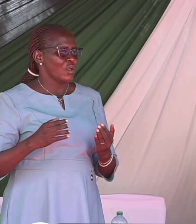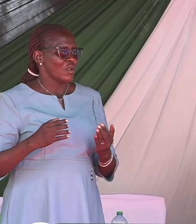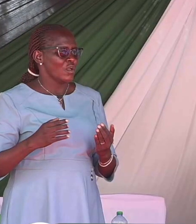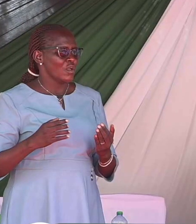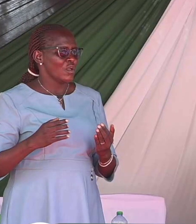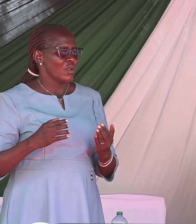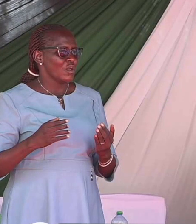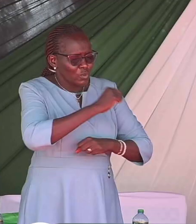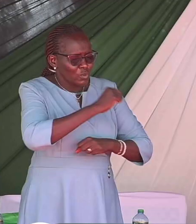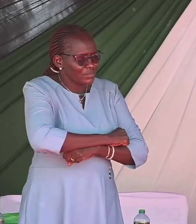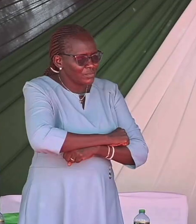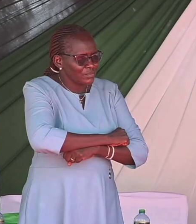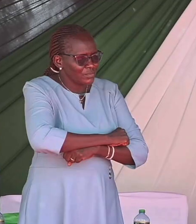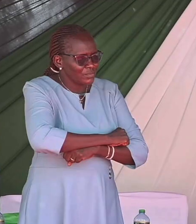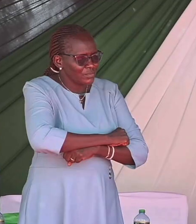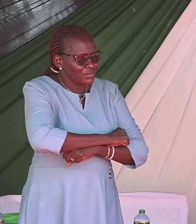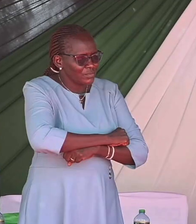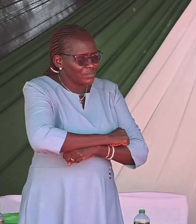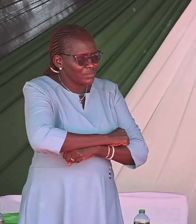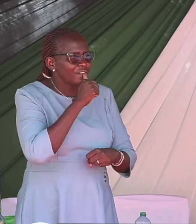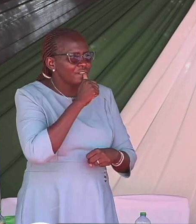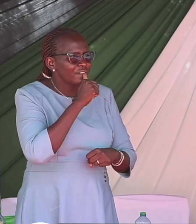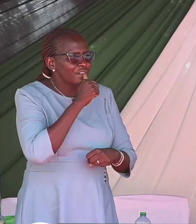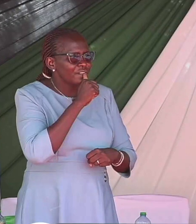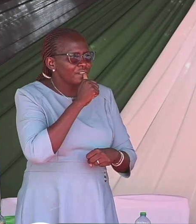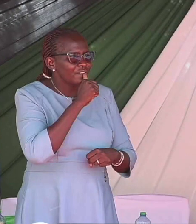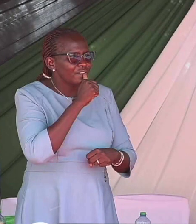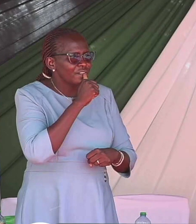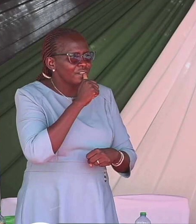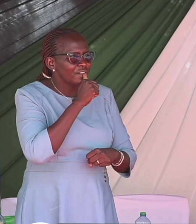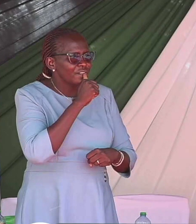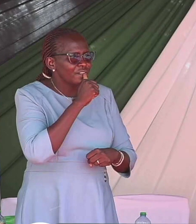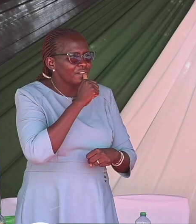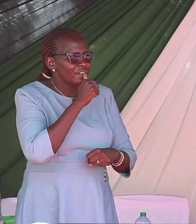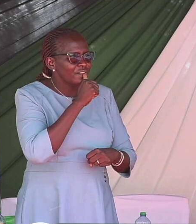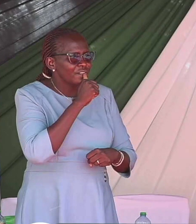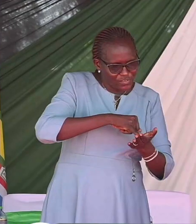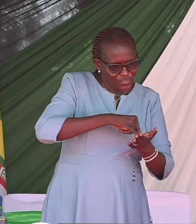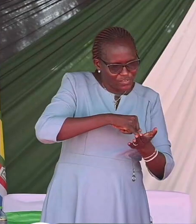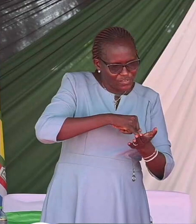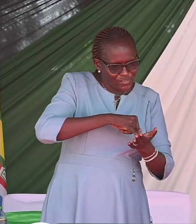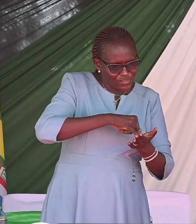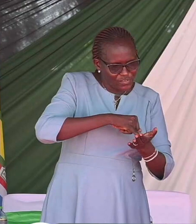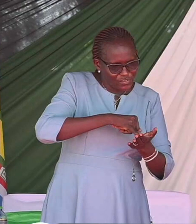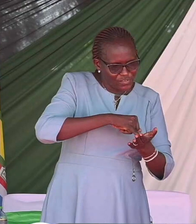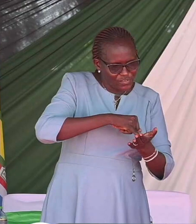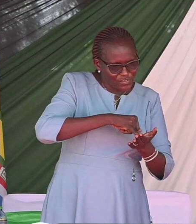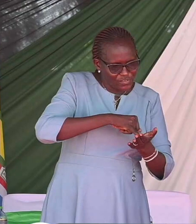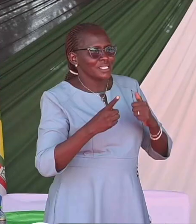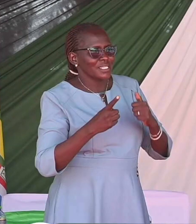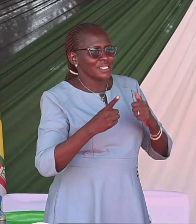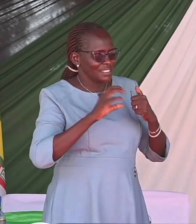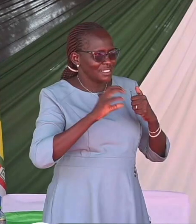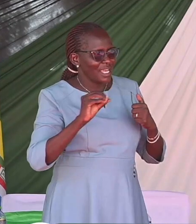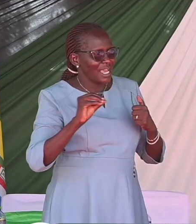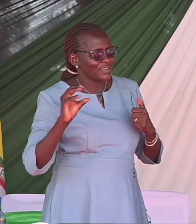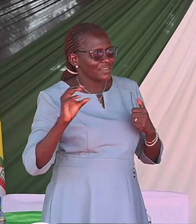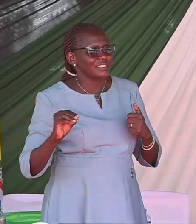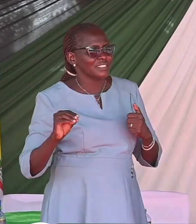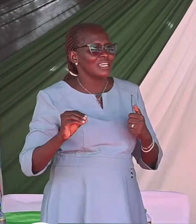word private. These centers, inclusive of the ABET centers, is 1,600.